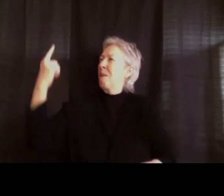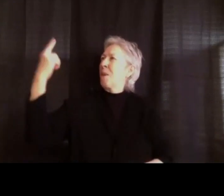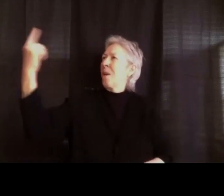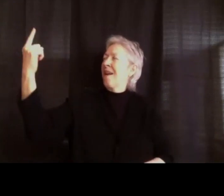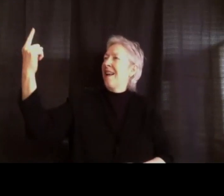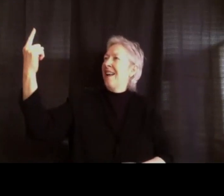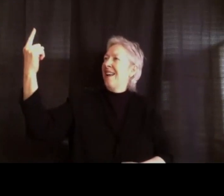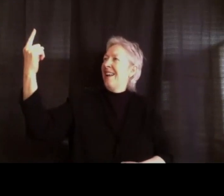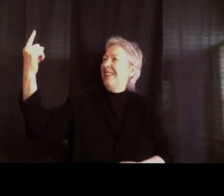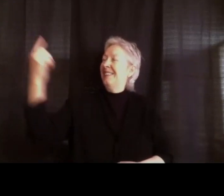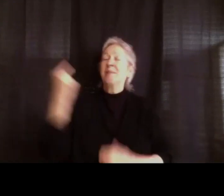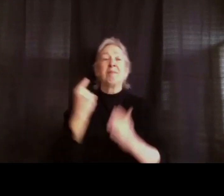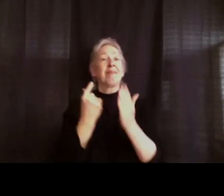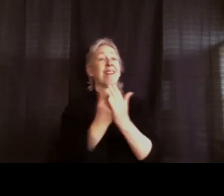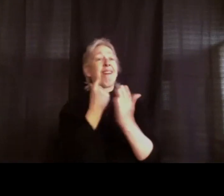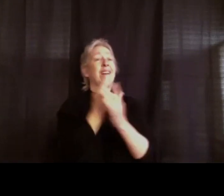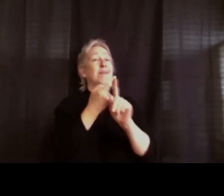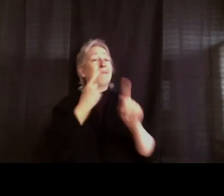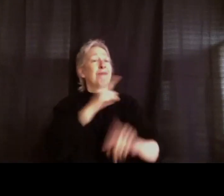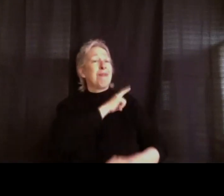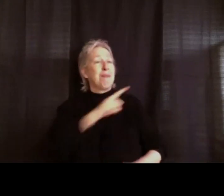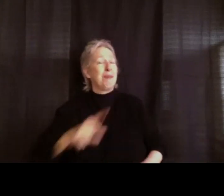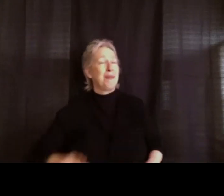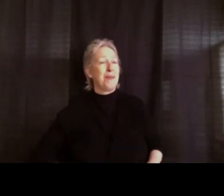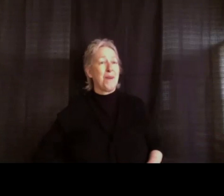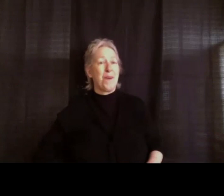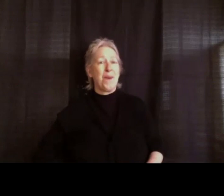The Gospel of the Lord.